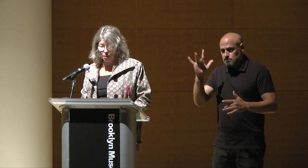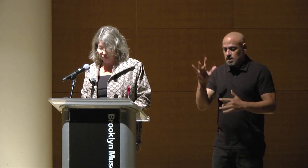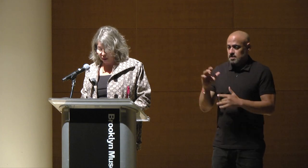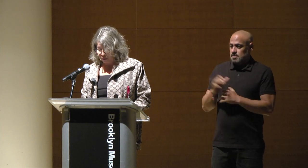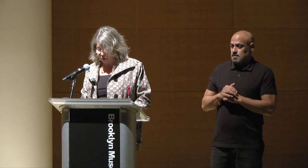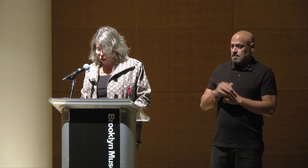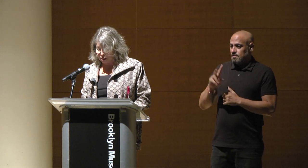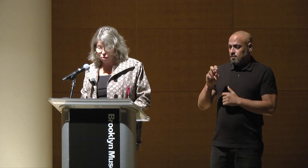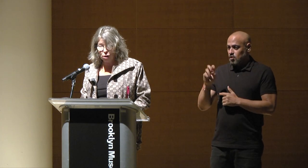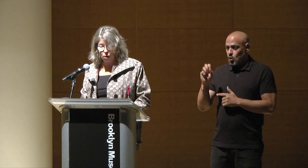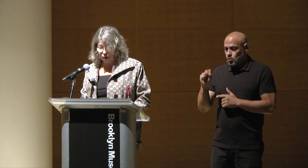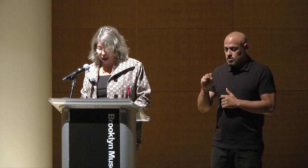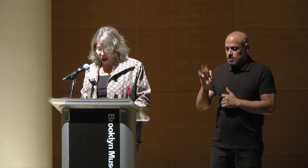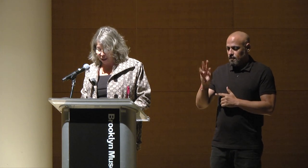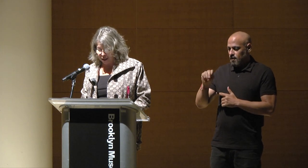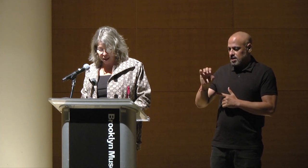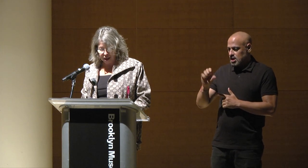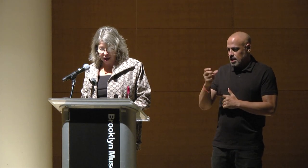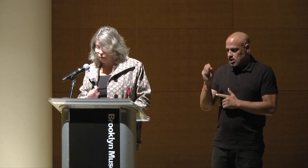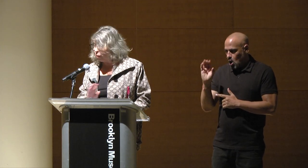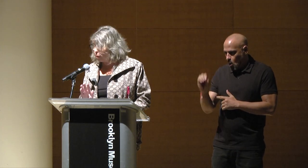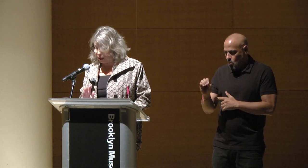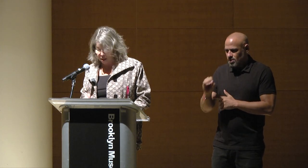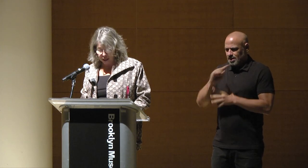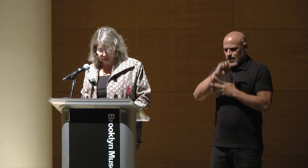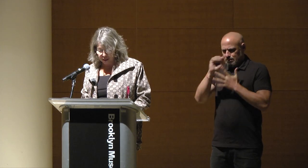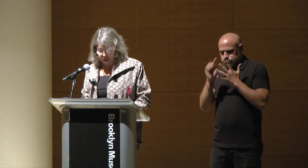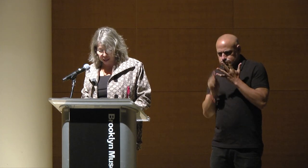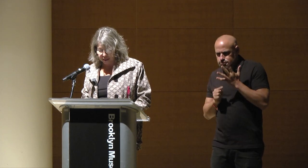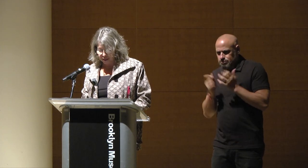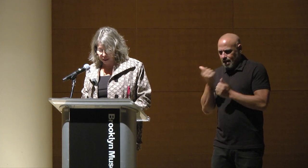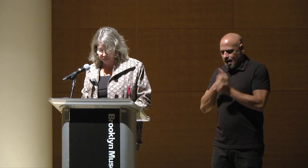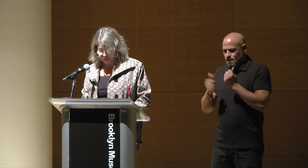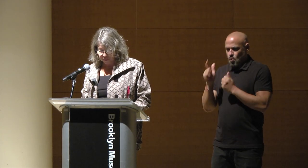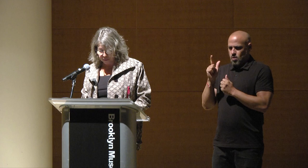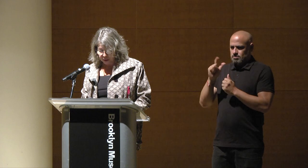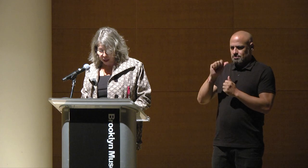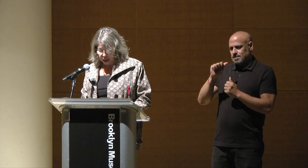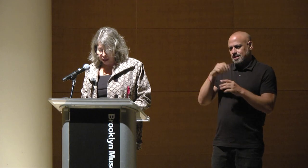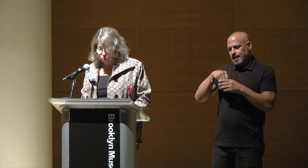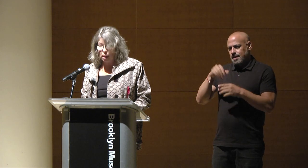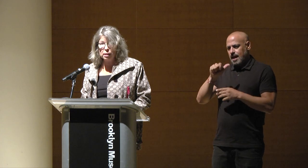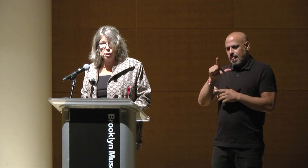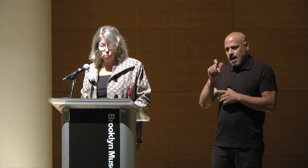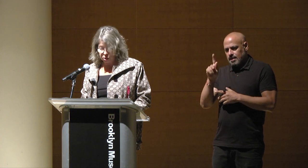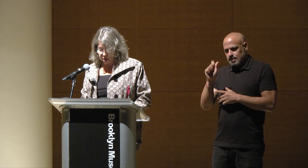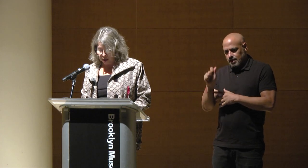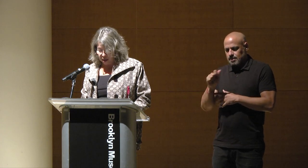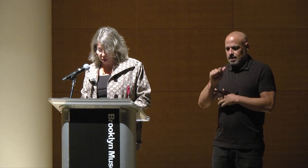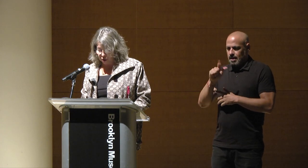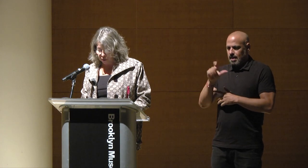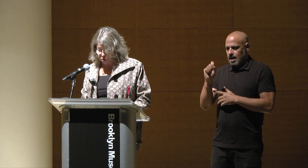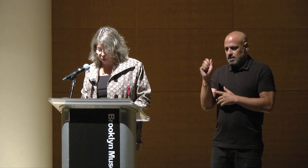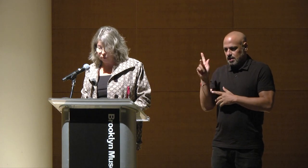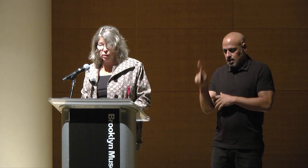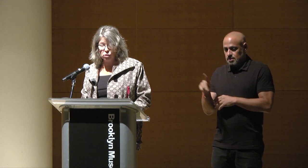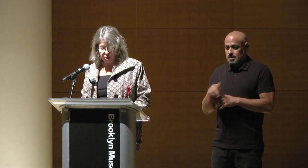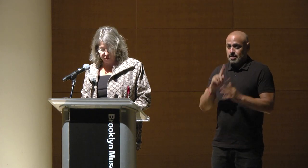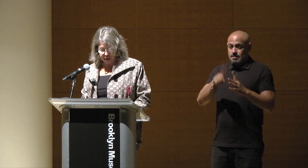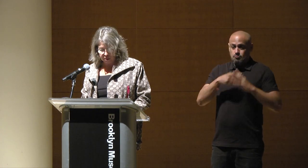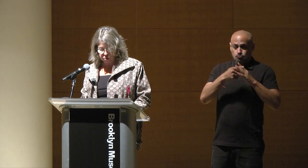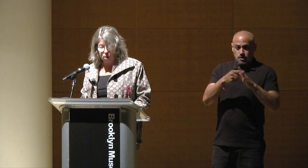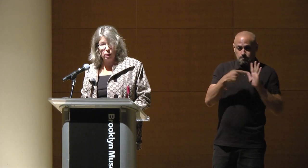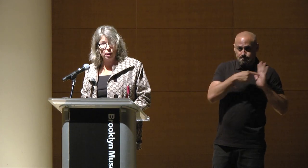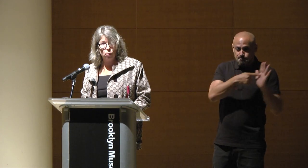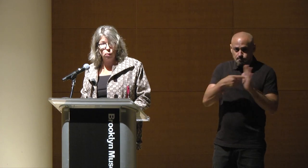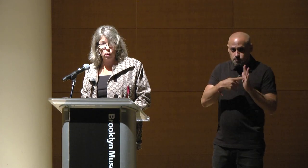Mafuz, Francesco, Athi, everyone at Alaska, Alaska, as well as the originating curatorial vision